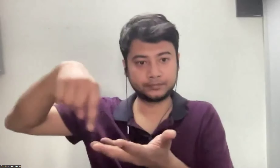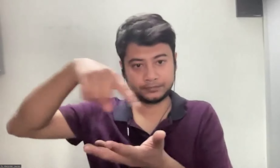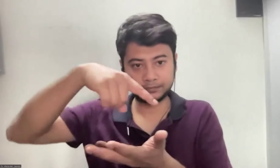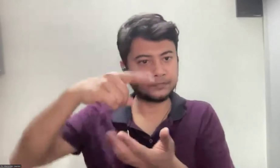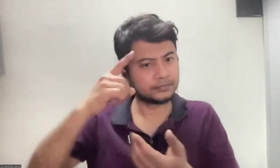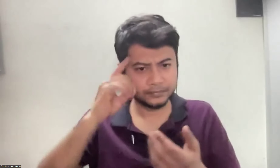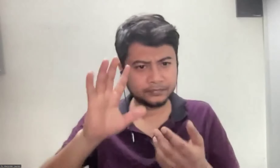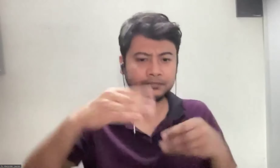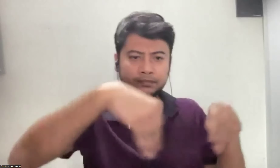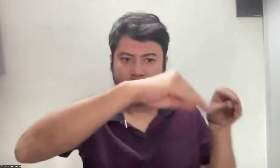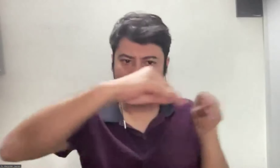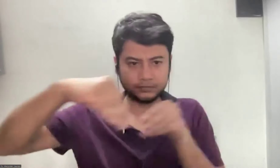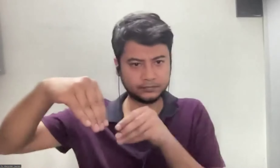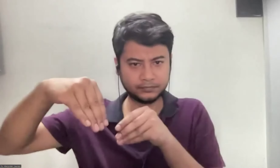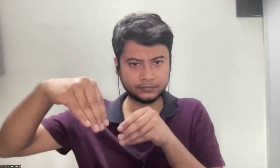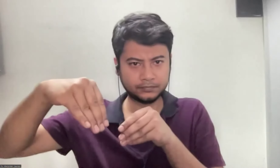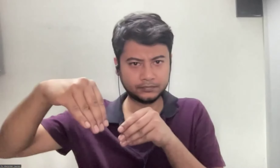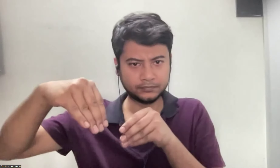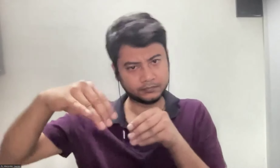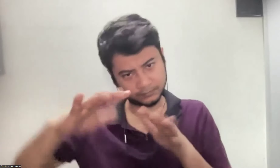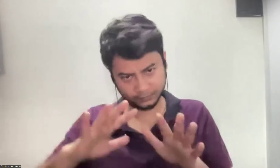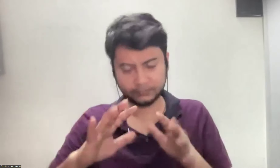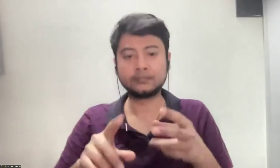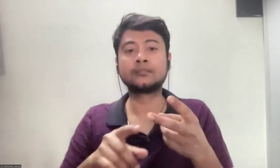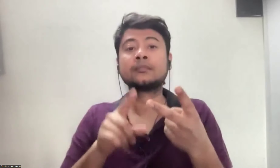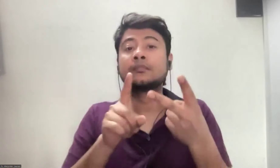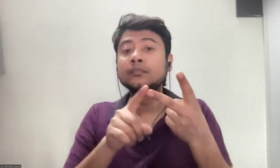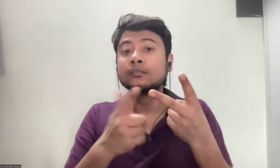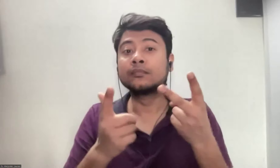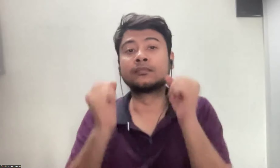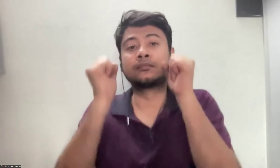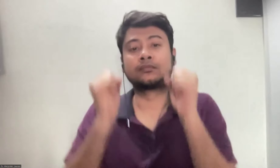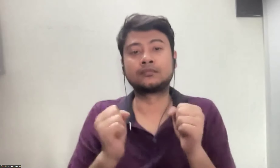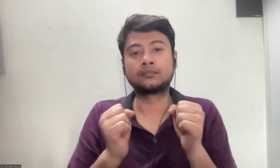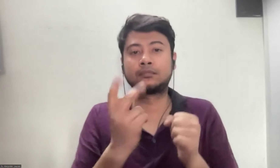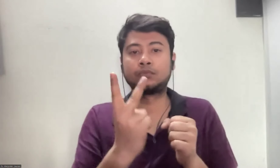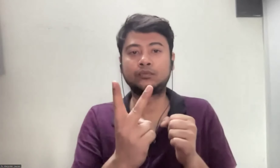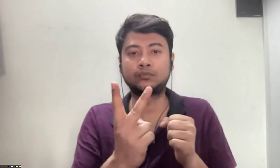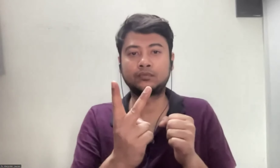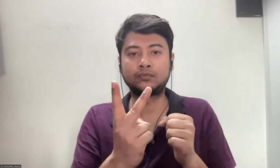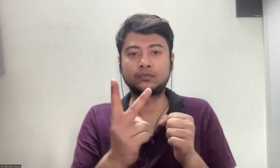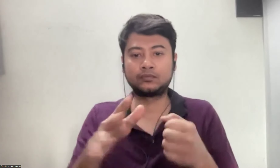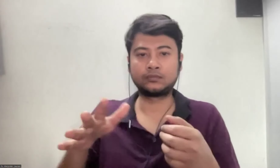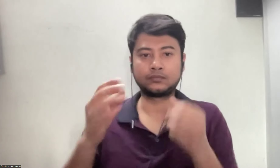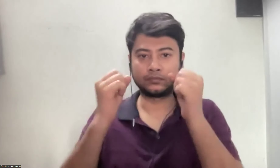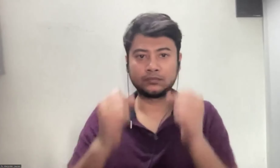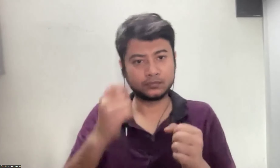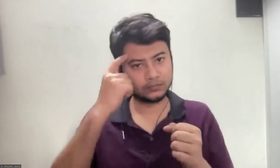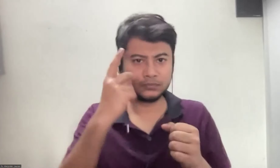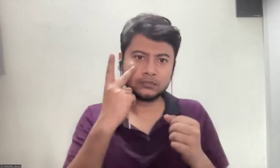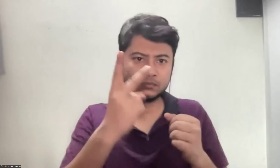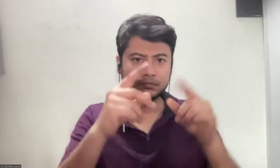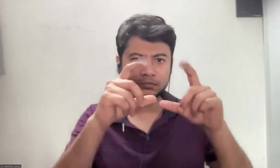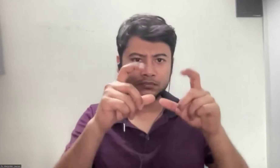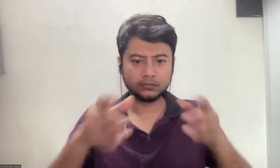a ready stool, we are standing on a mat, and now we are going to have a plate of things which will be